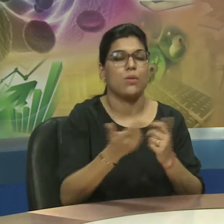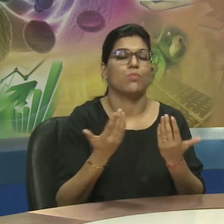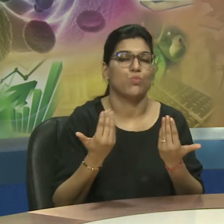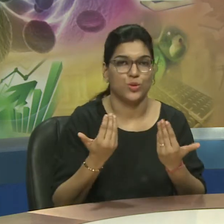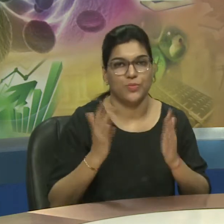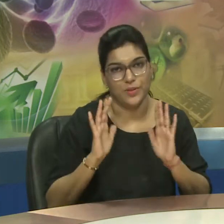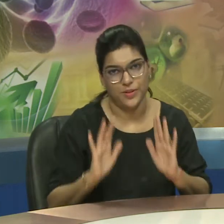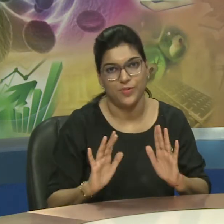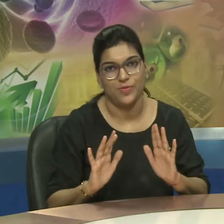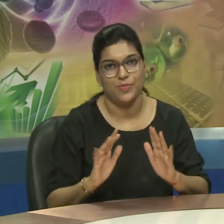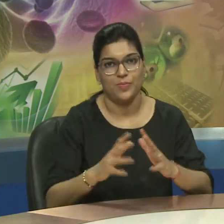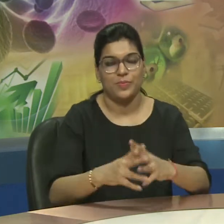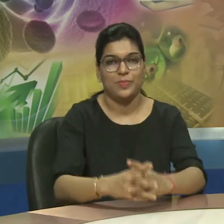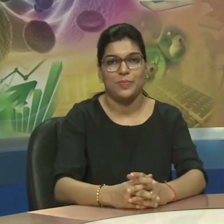The company will pay the amount.